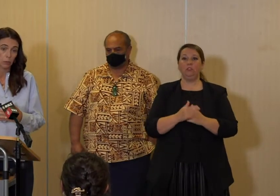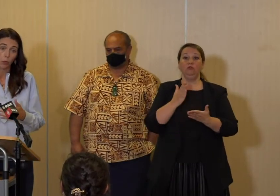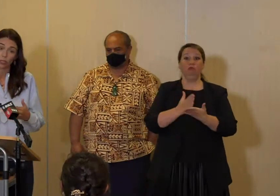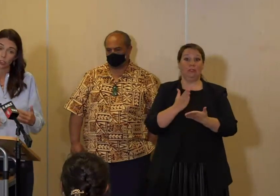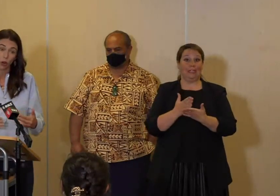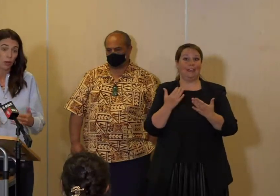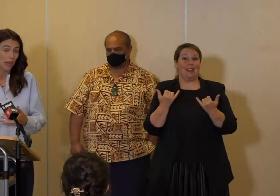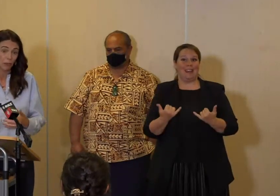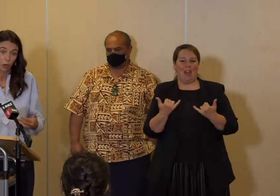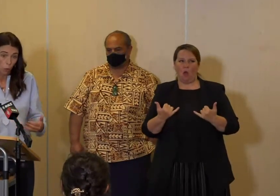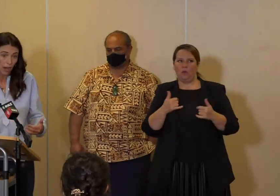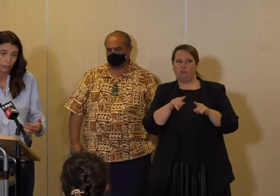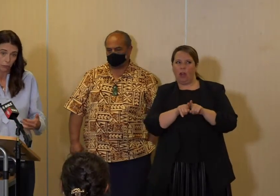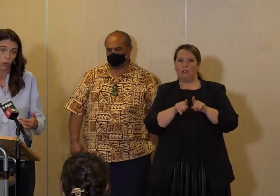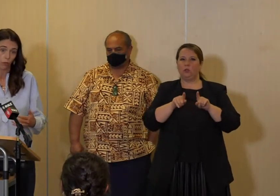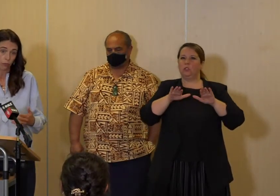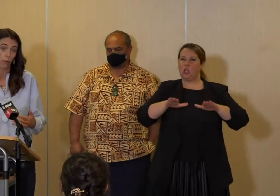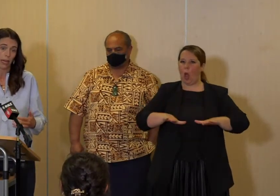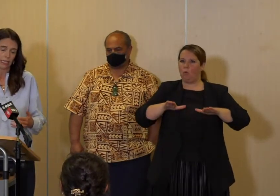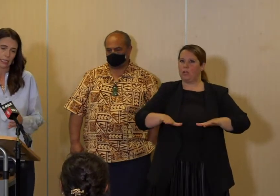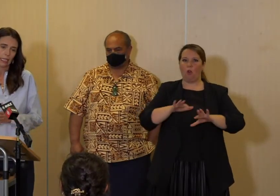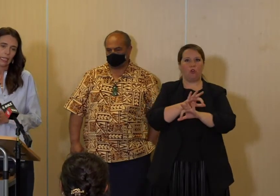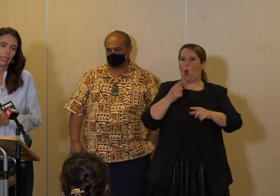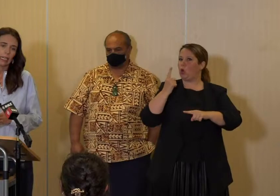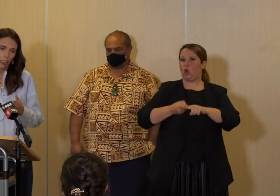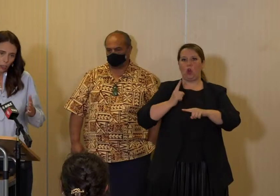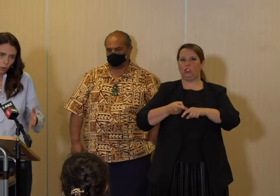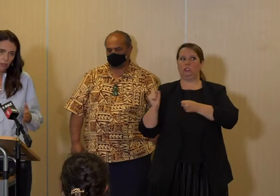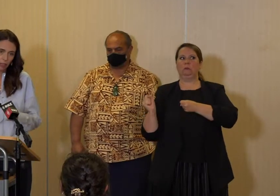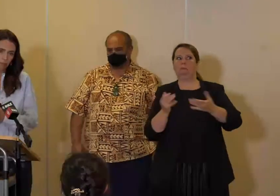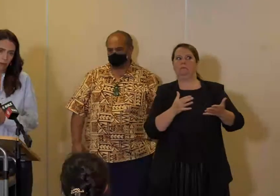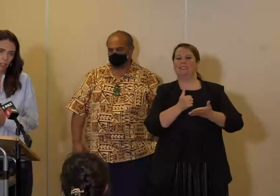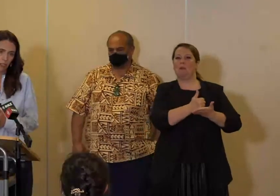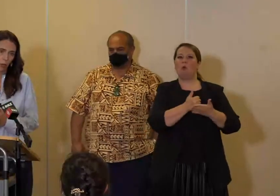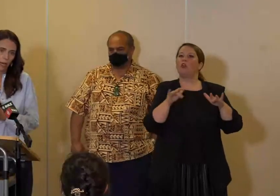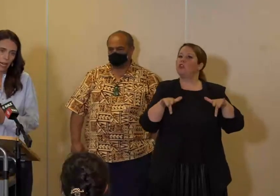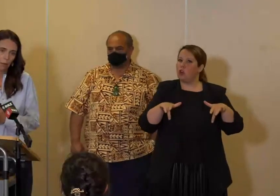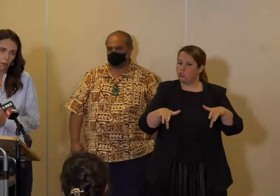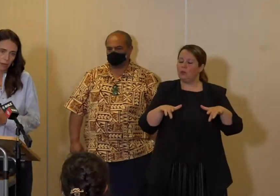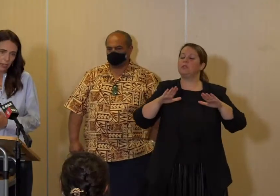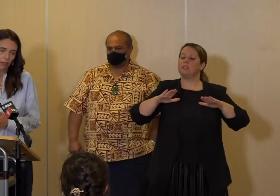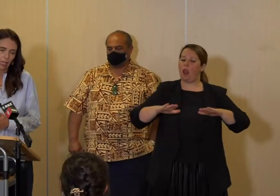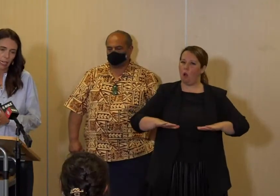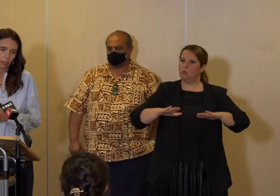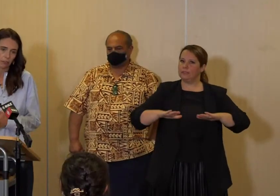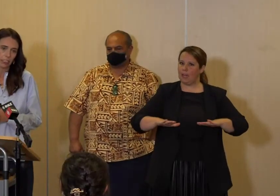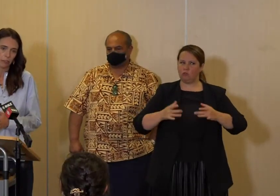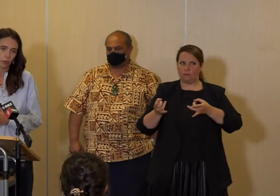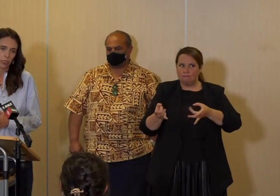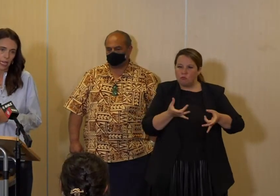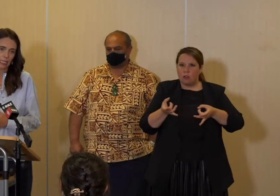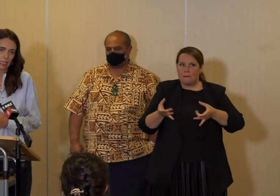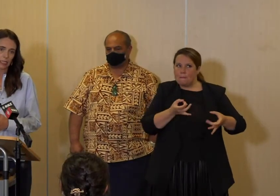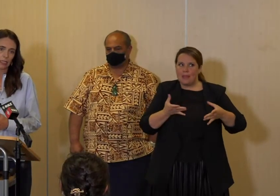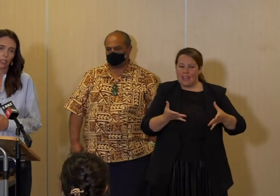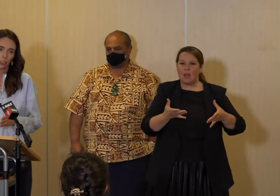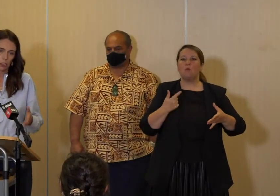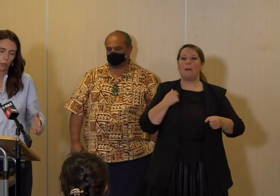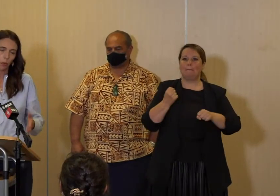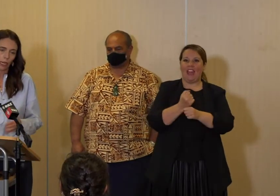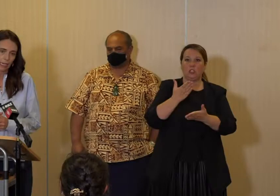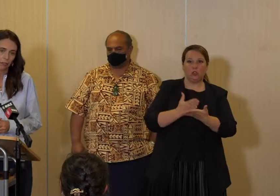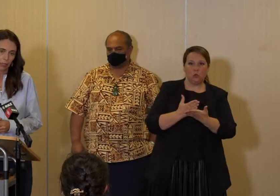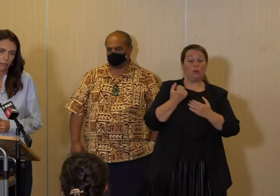of the support that Tonga may require from us. In lieu of that information, though, we are preparing our Defence Force assets